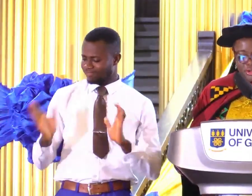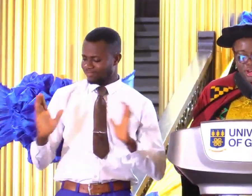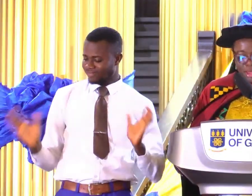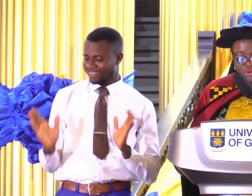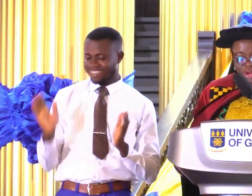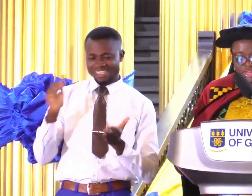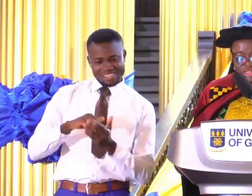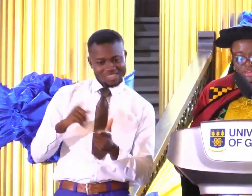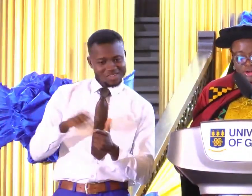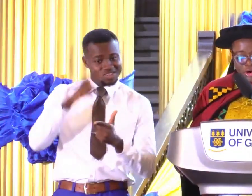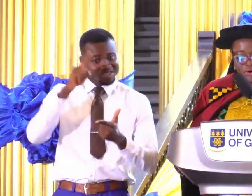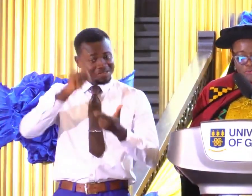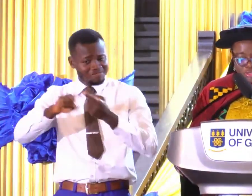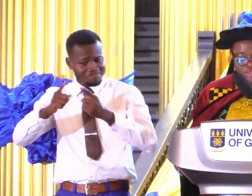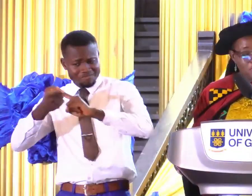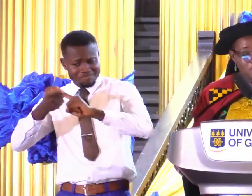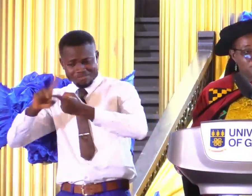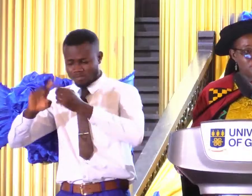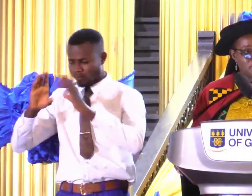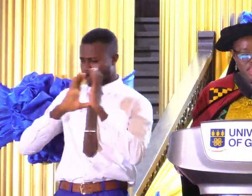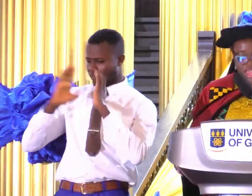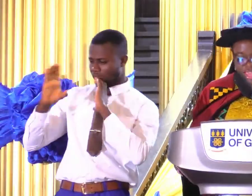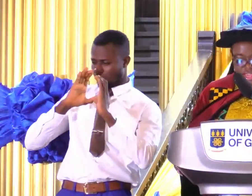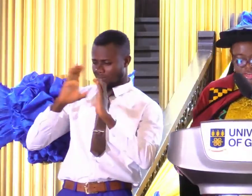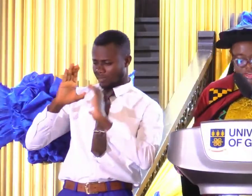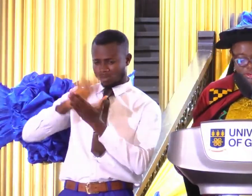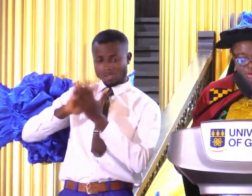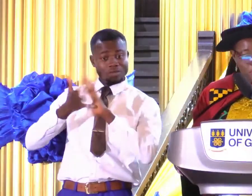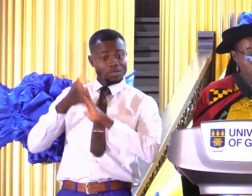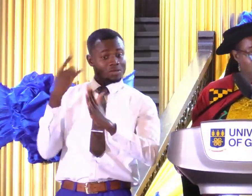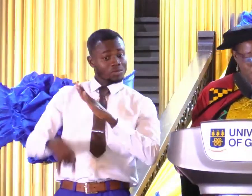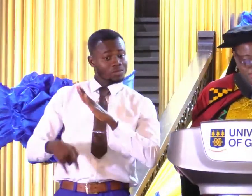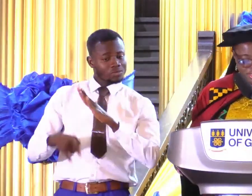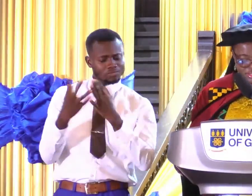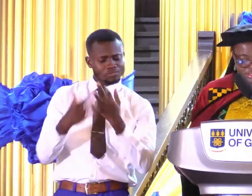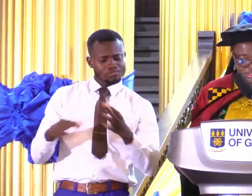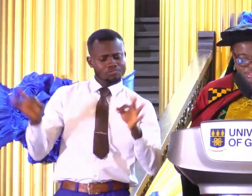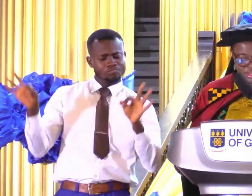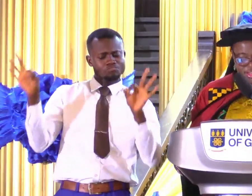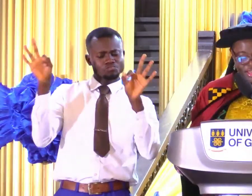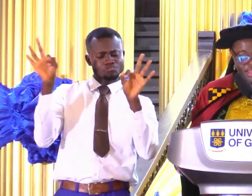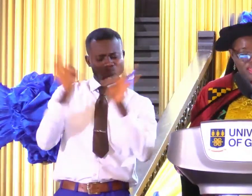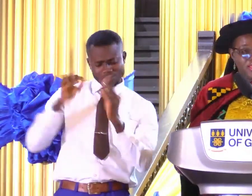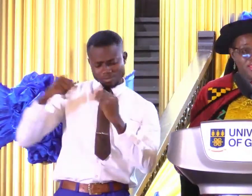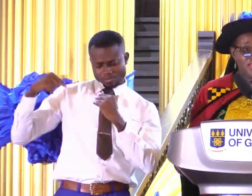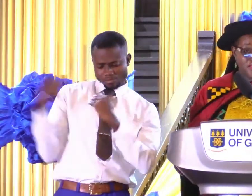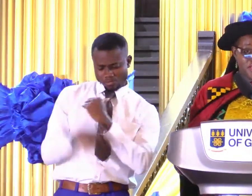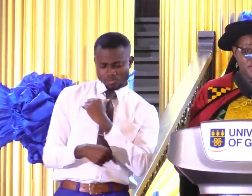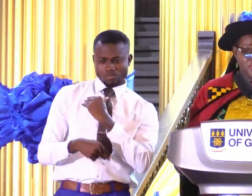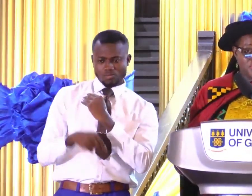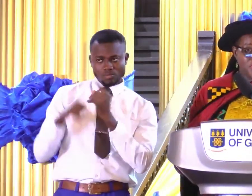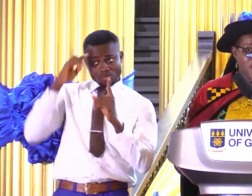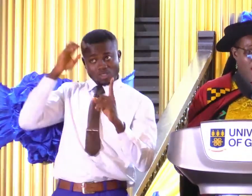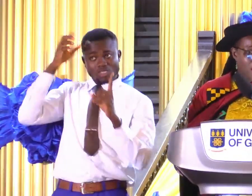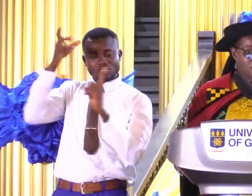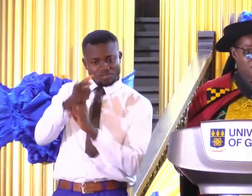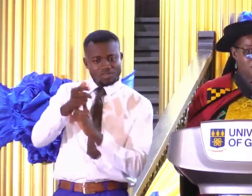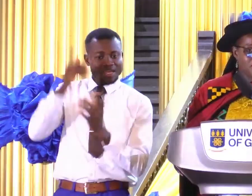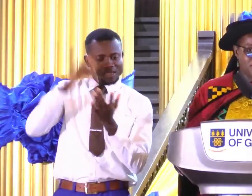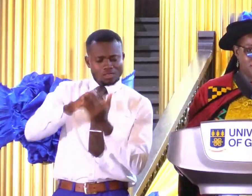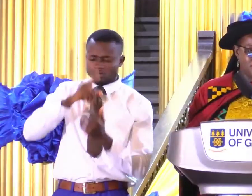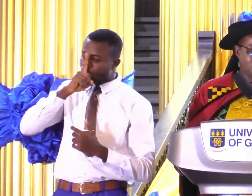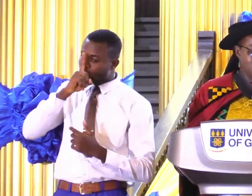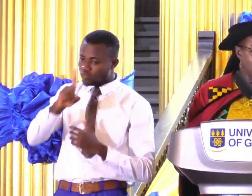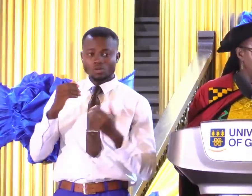next collaboration result in more patents. Indeed, we have